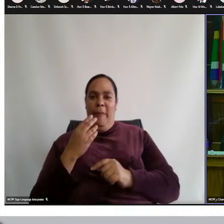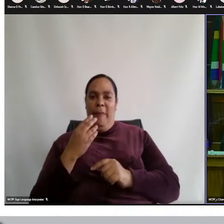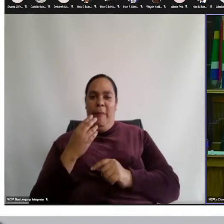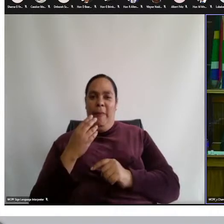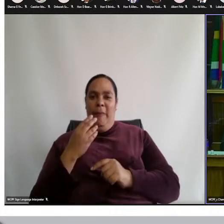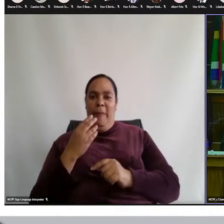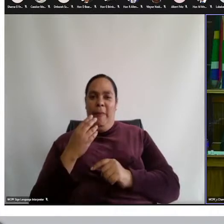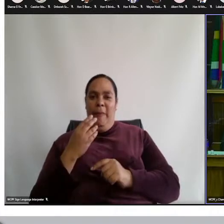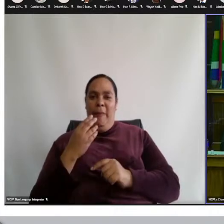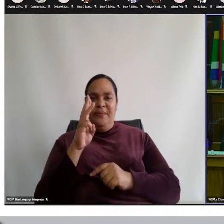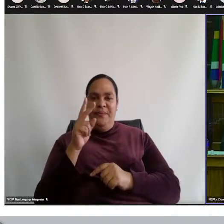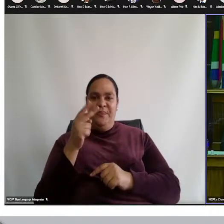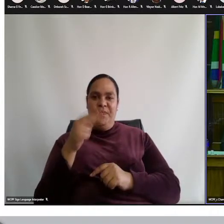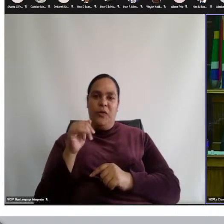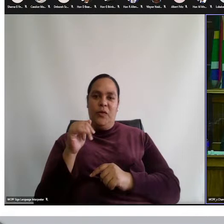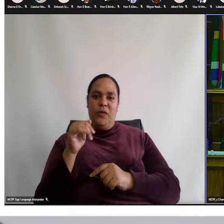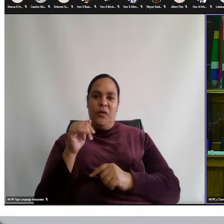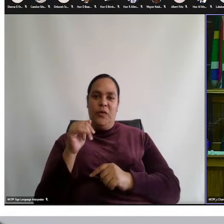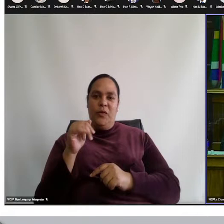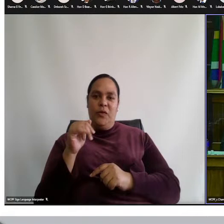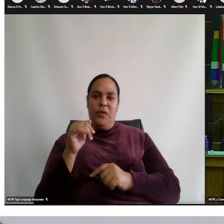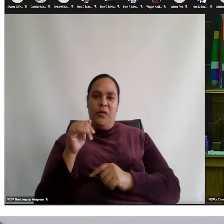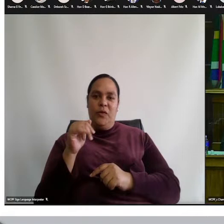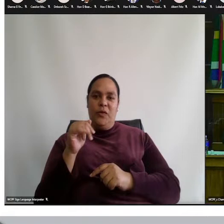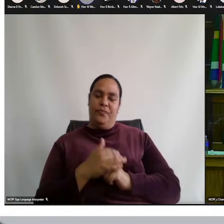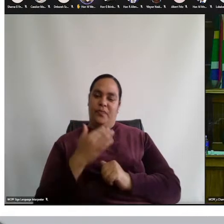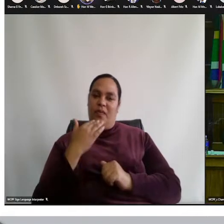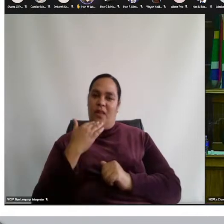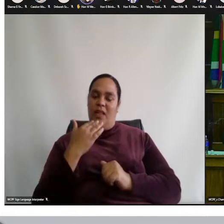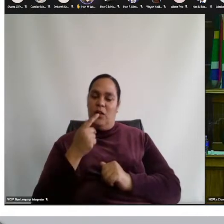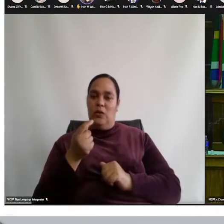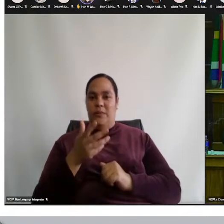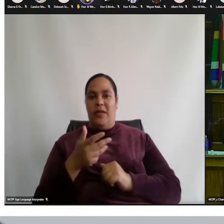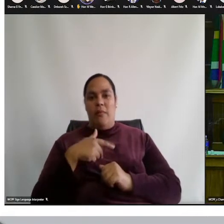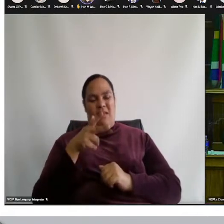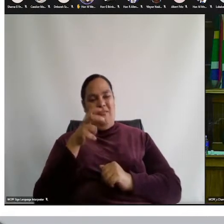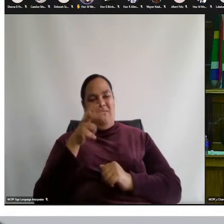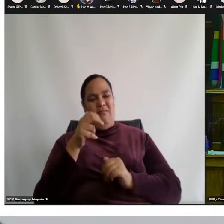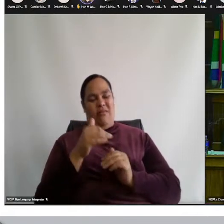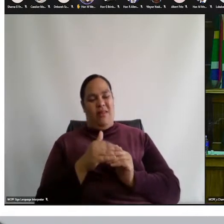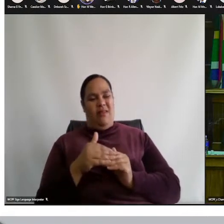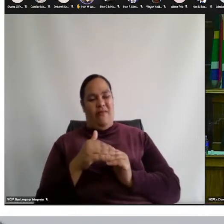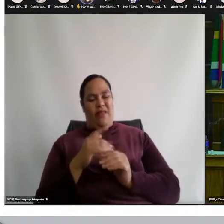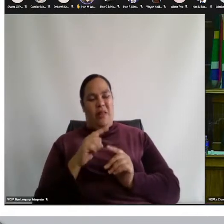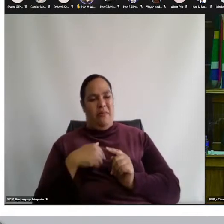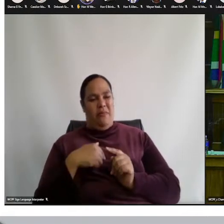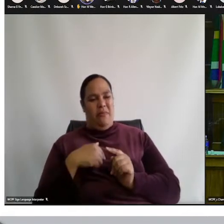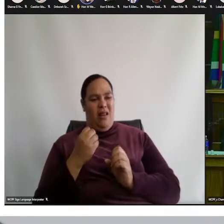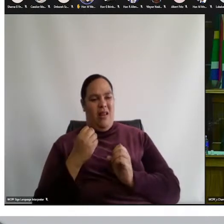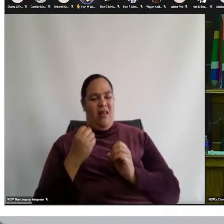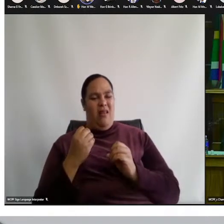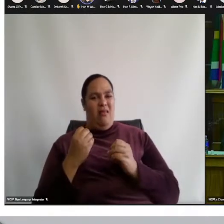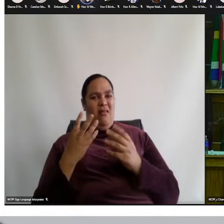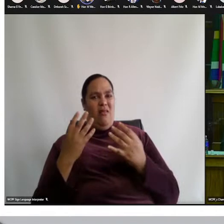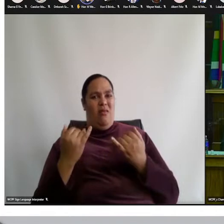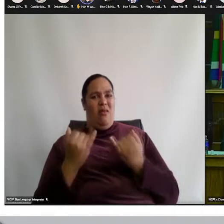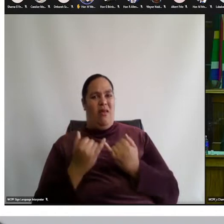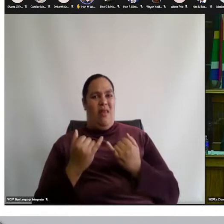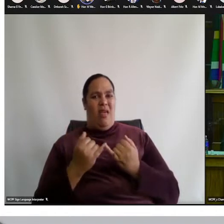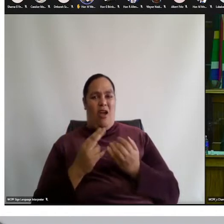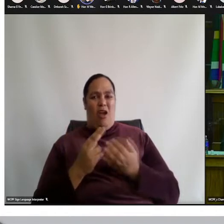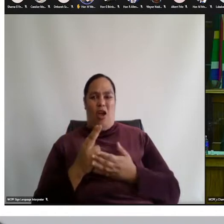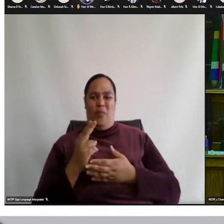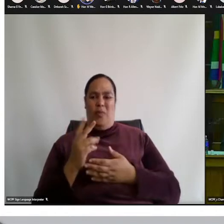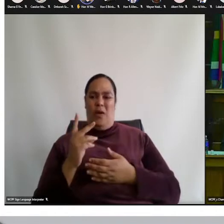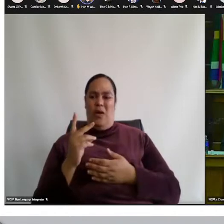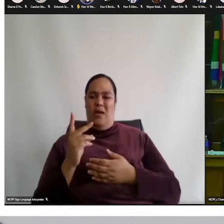Majority Party. Thank you, Mr. Speaker. I was listening quite carefully, and to me it sounded a lot like the Honourable Doug